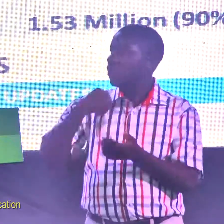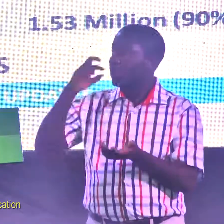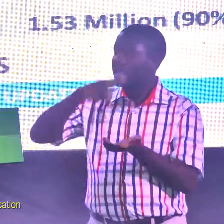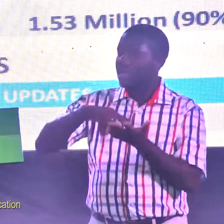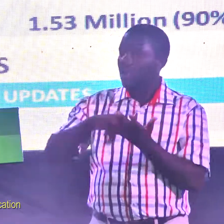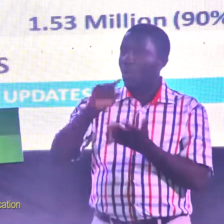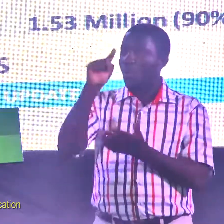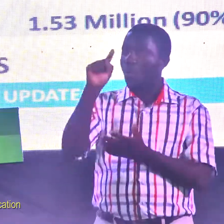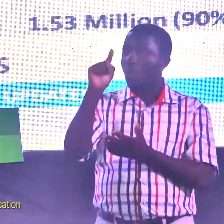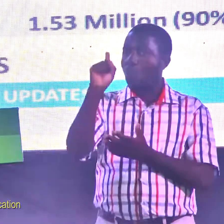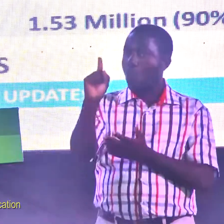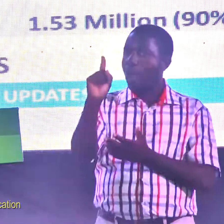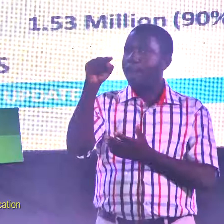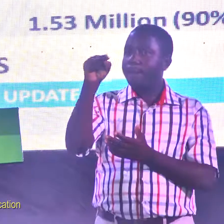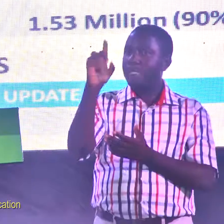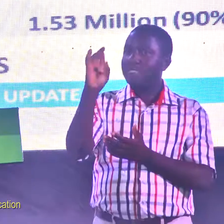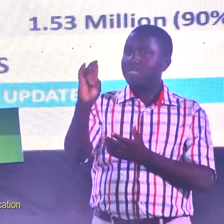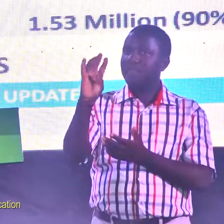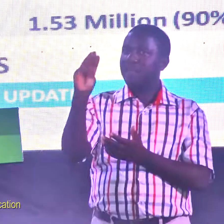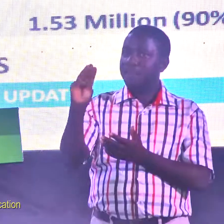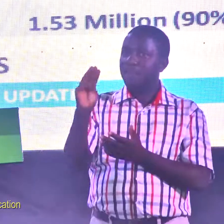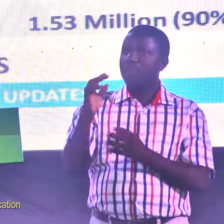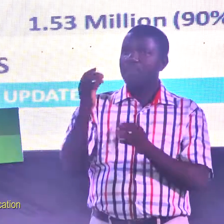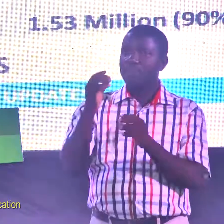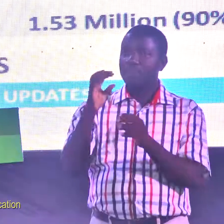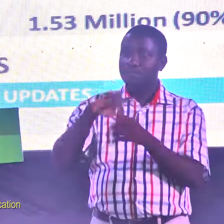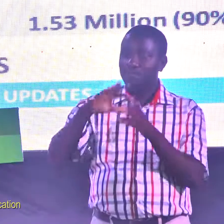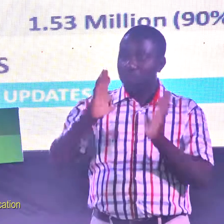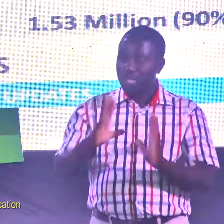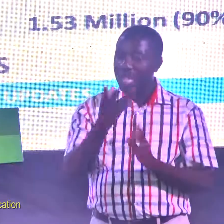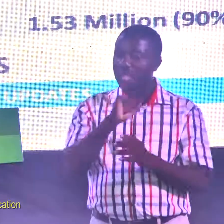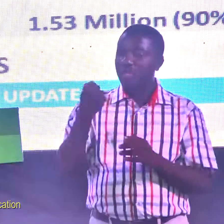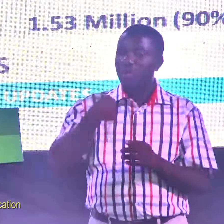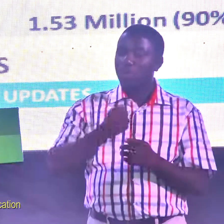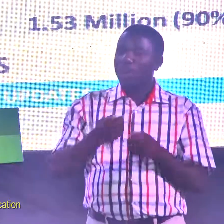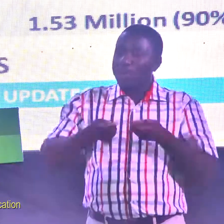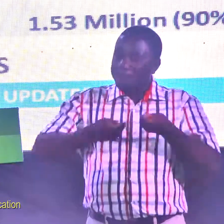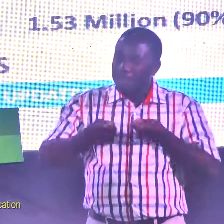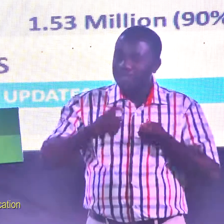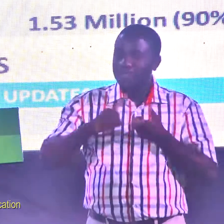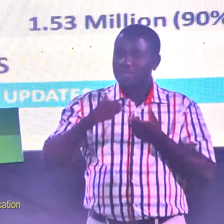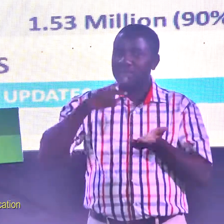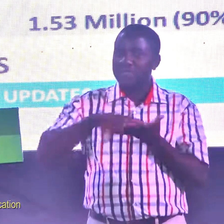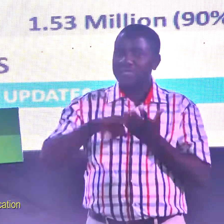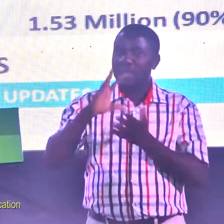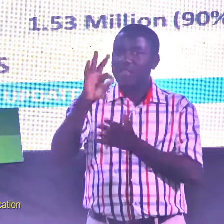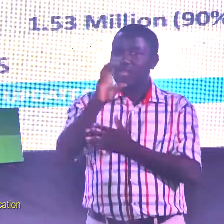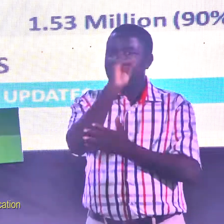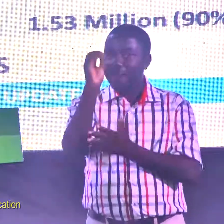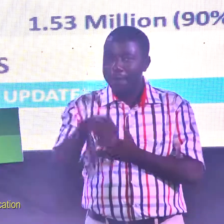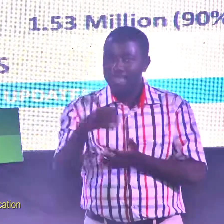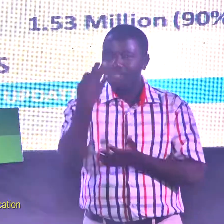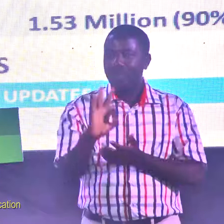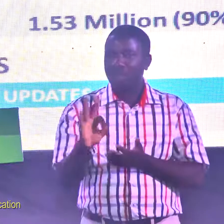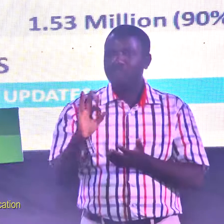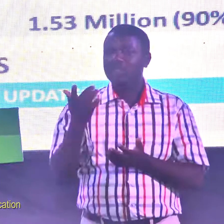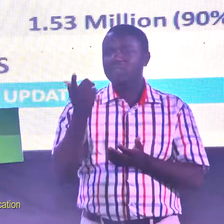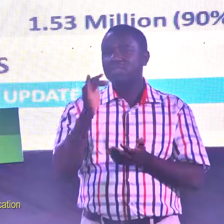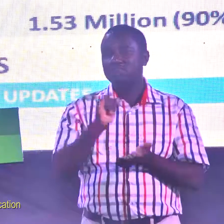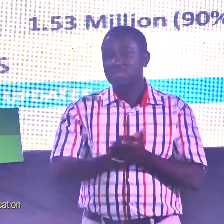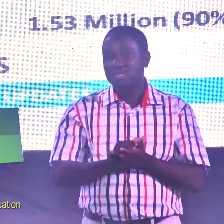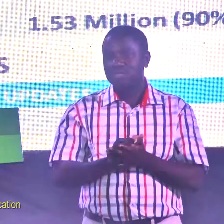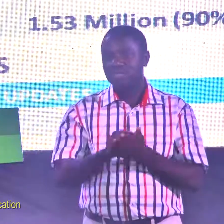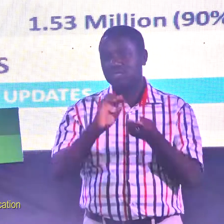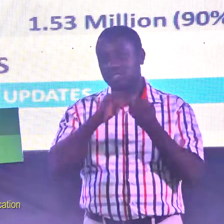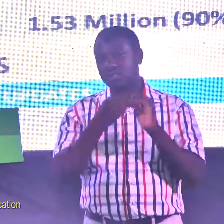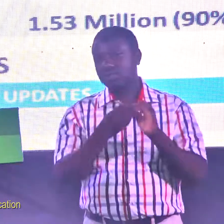1.7 million voters, and we managed to register 90% of that